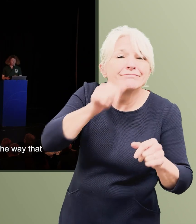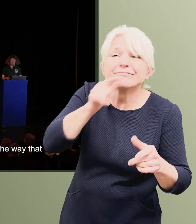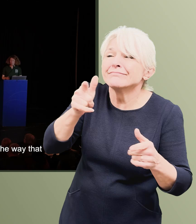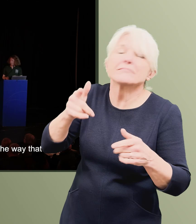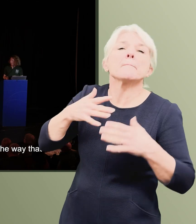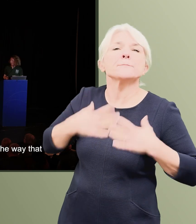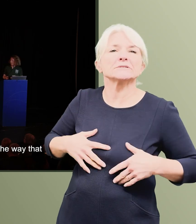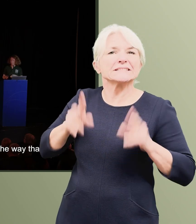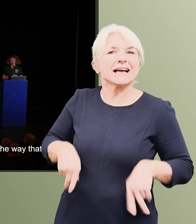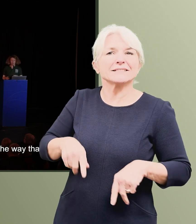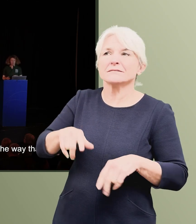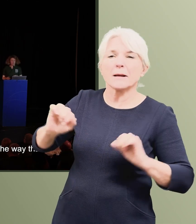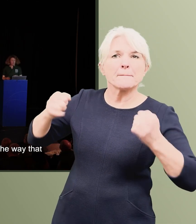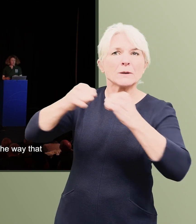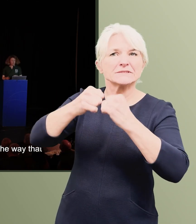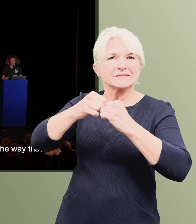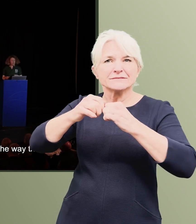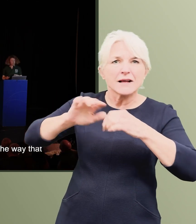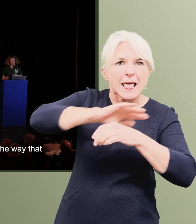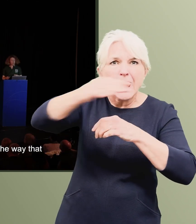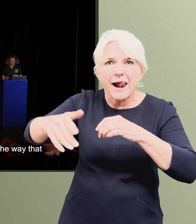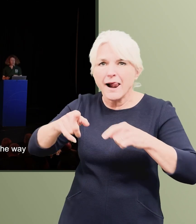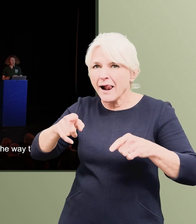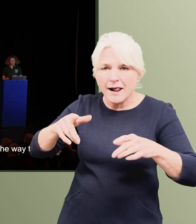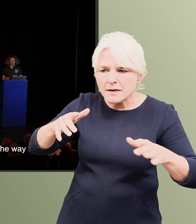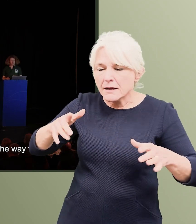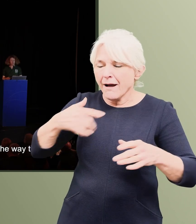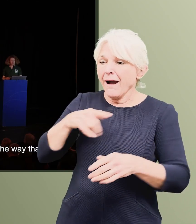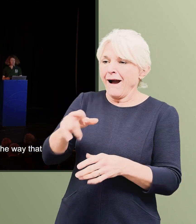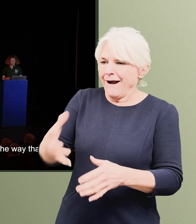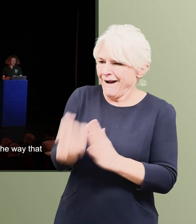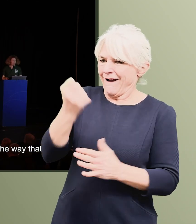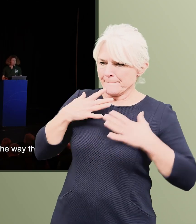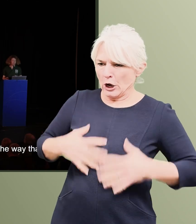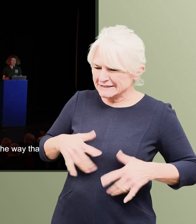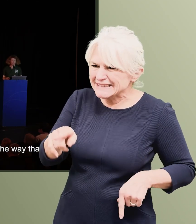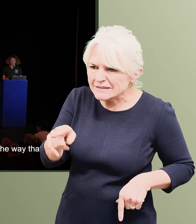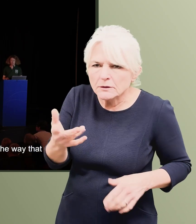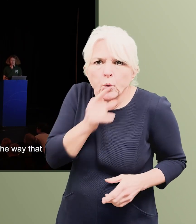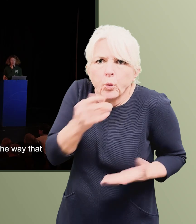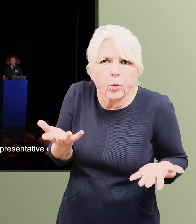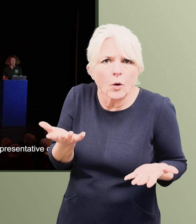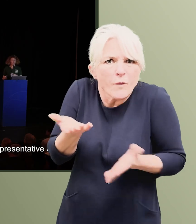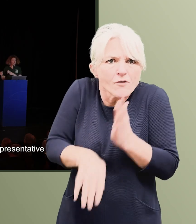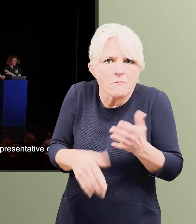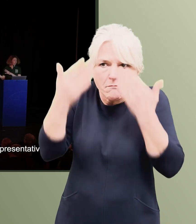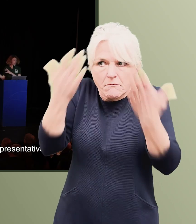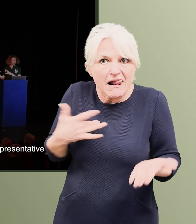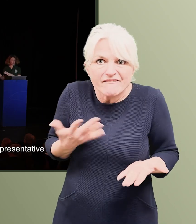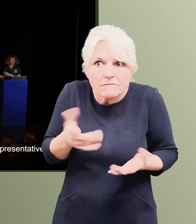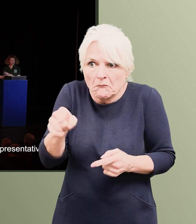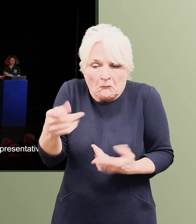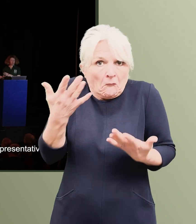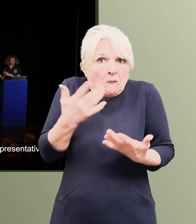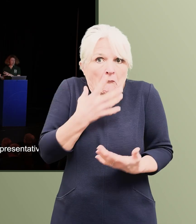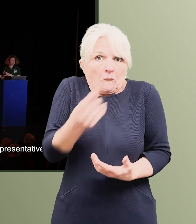know why that is. Probably it's just a change in the way that they're using the landscape. And it might be that actually these